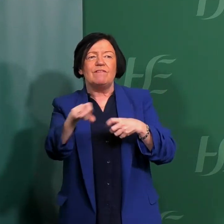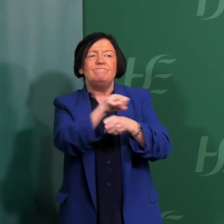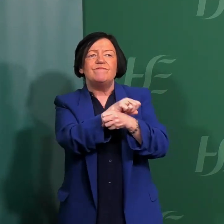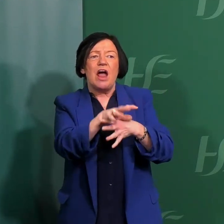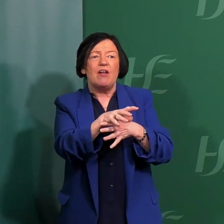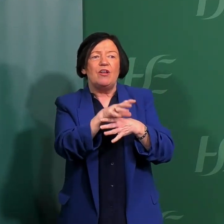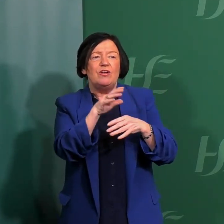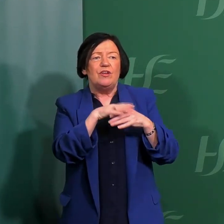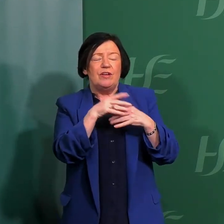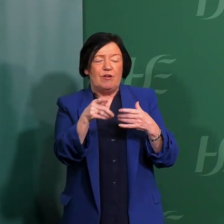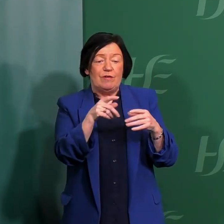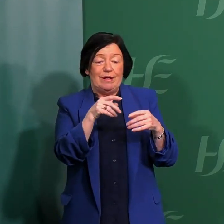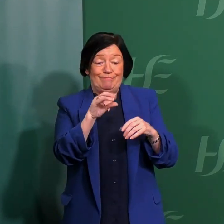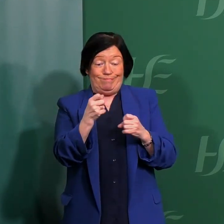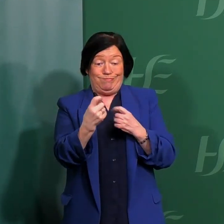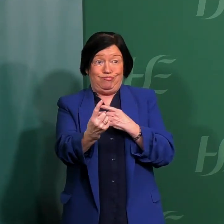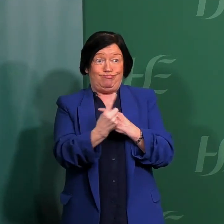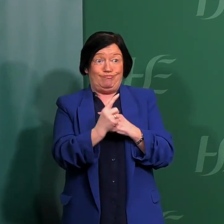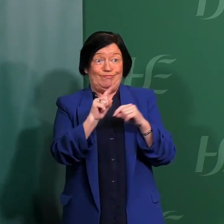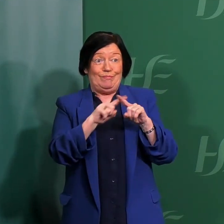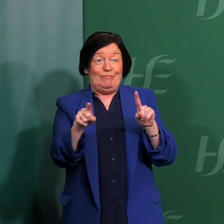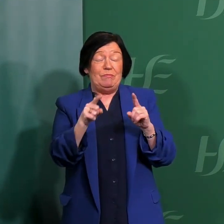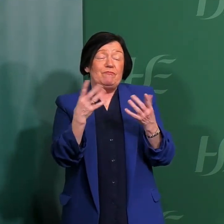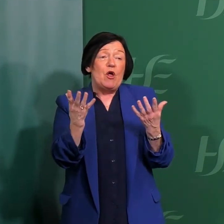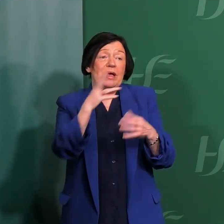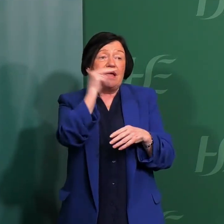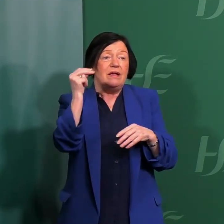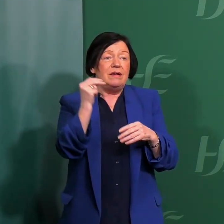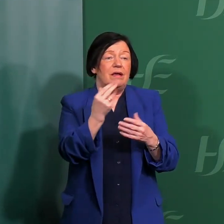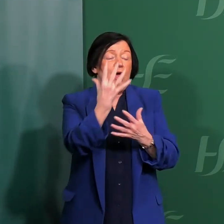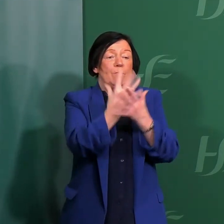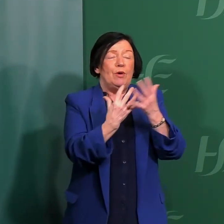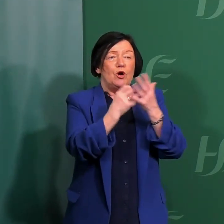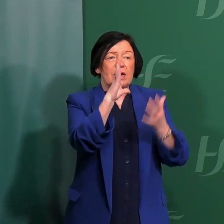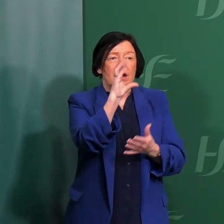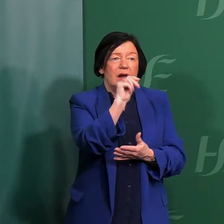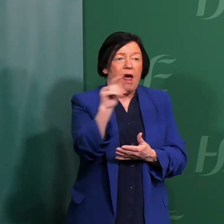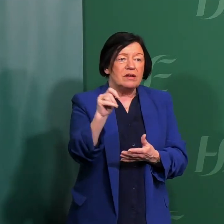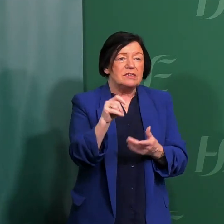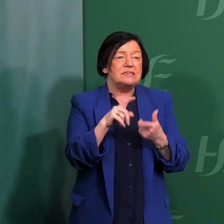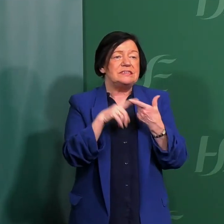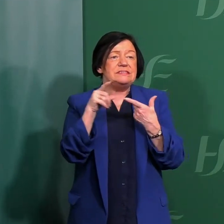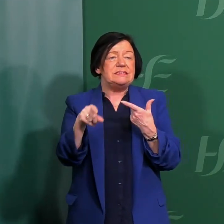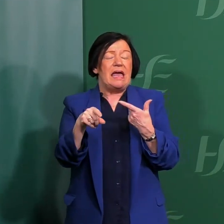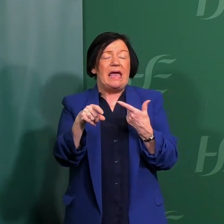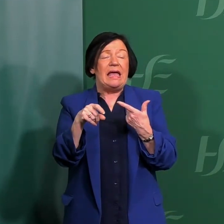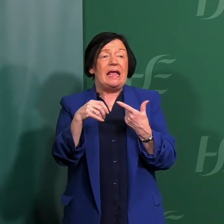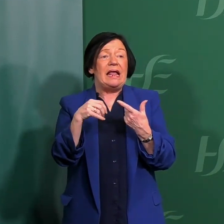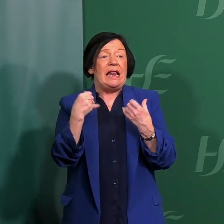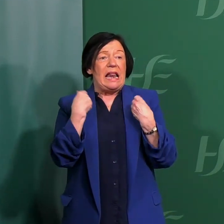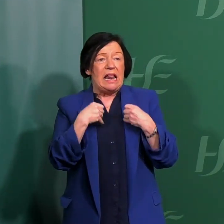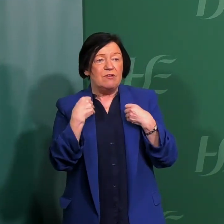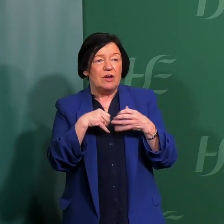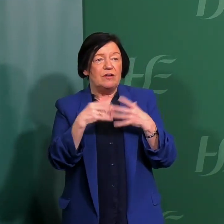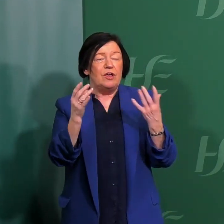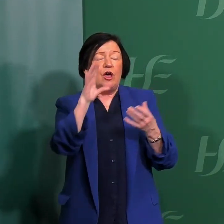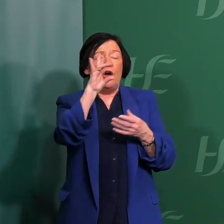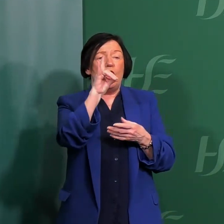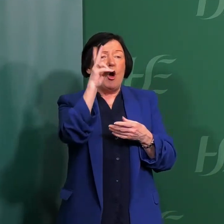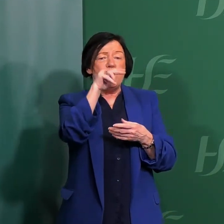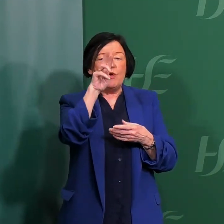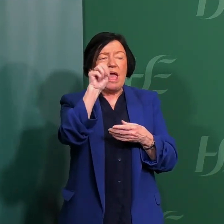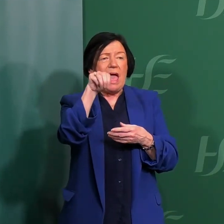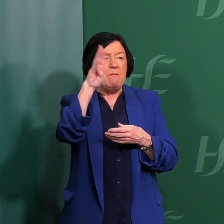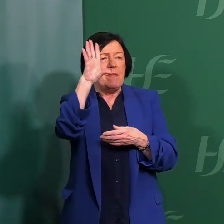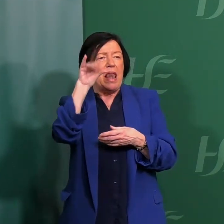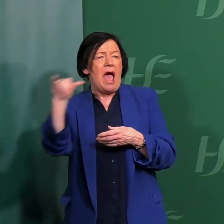or potential complications of the virus. For example, blood clotting and blood clot conditions, pulmonary emboli.